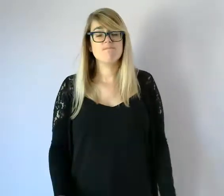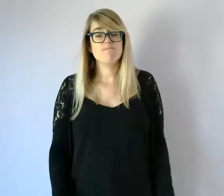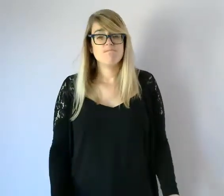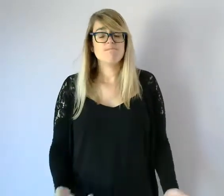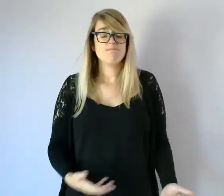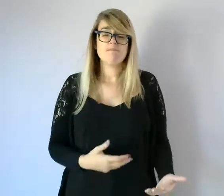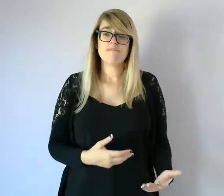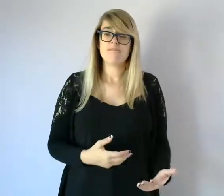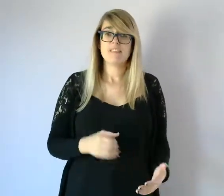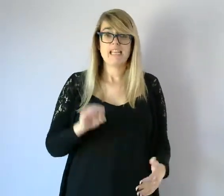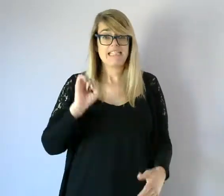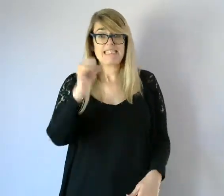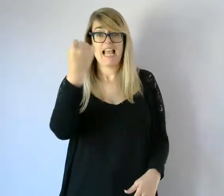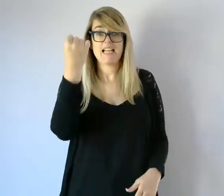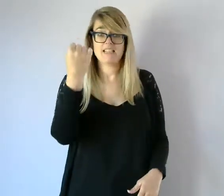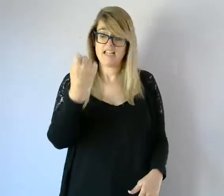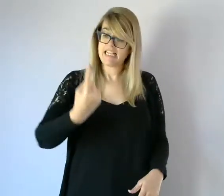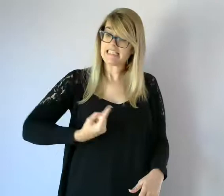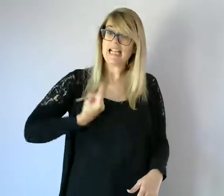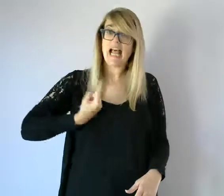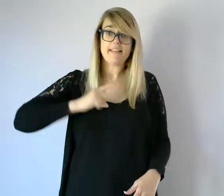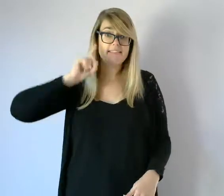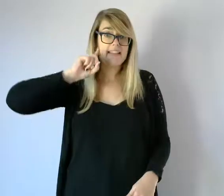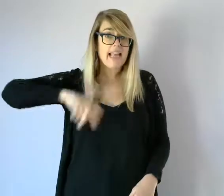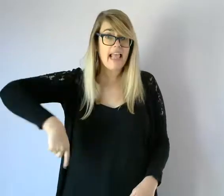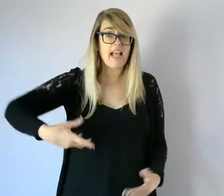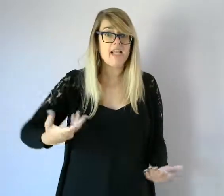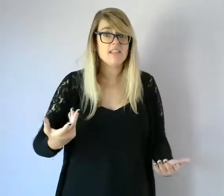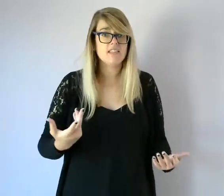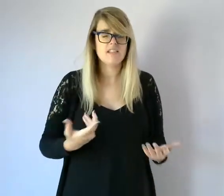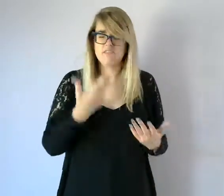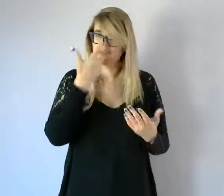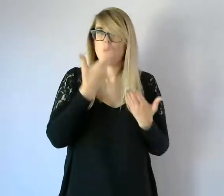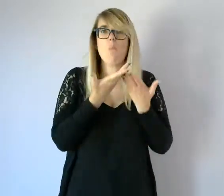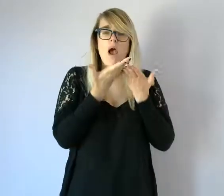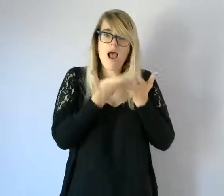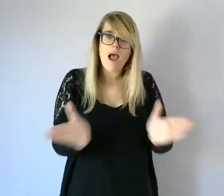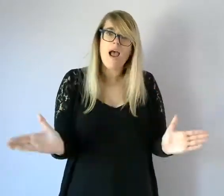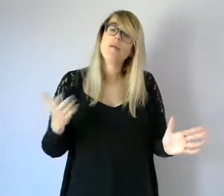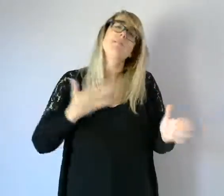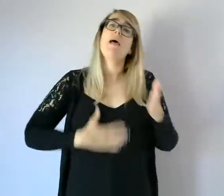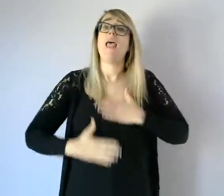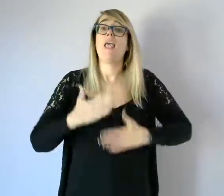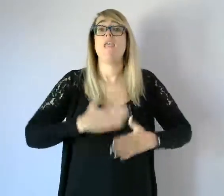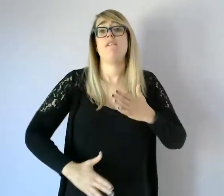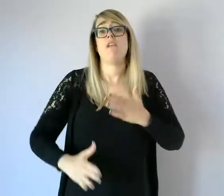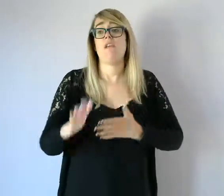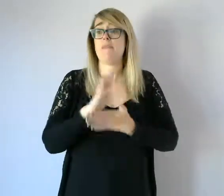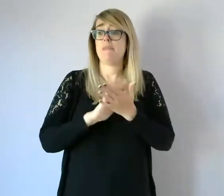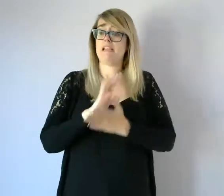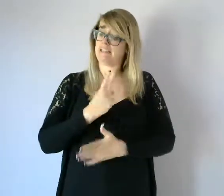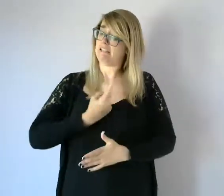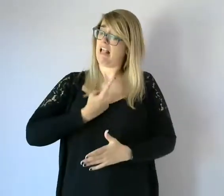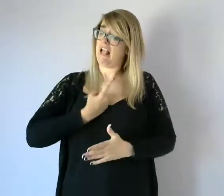10. Self-neglect. This covers a wide range of behaviour, neglecting to care for one's personal